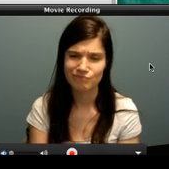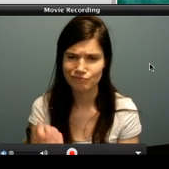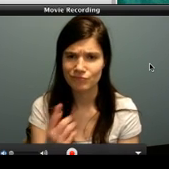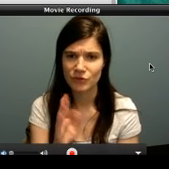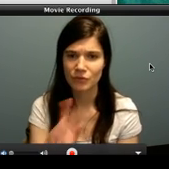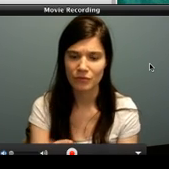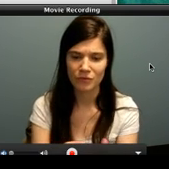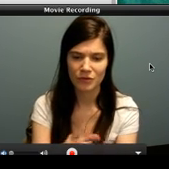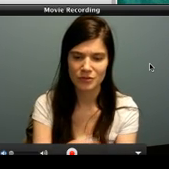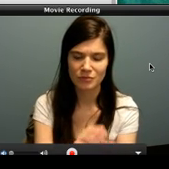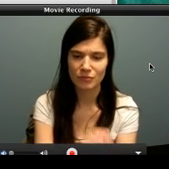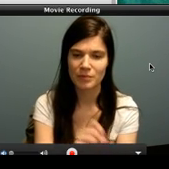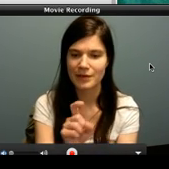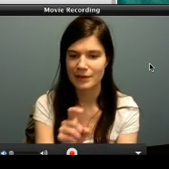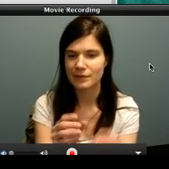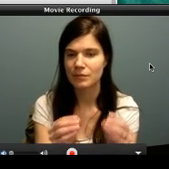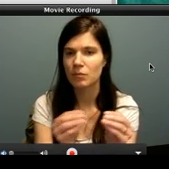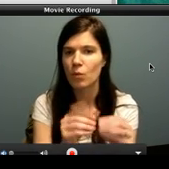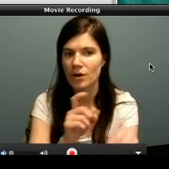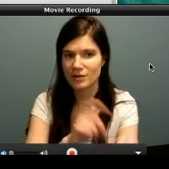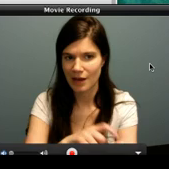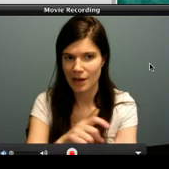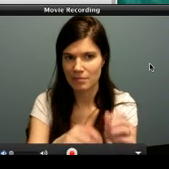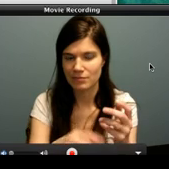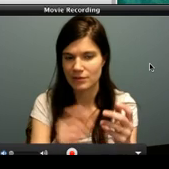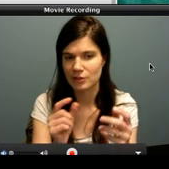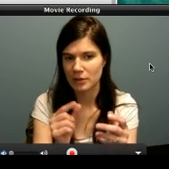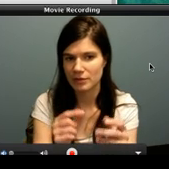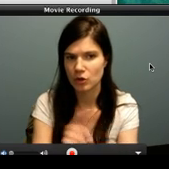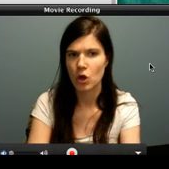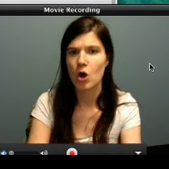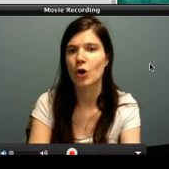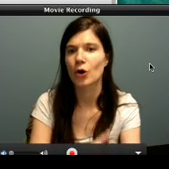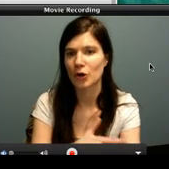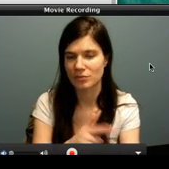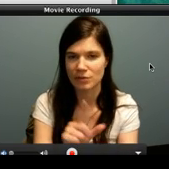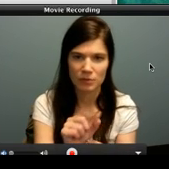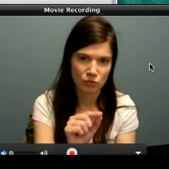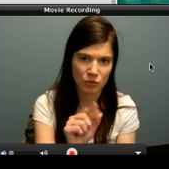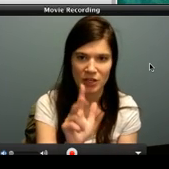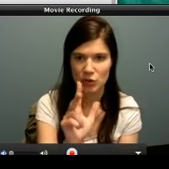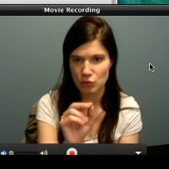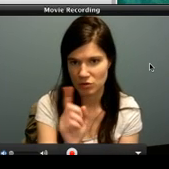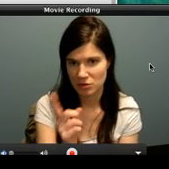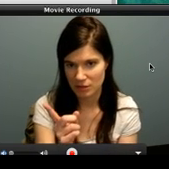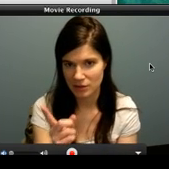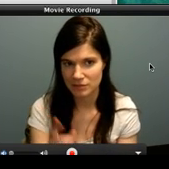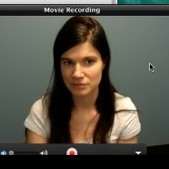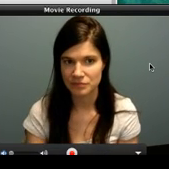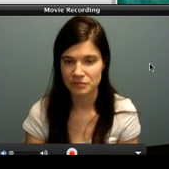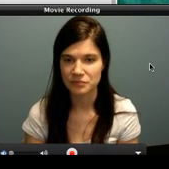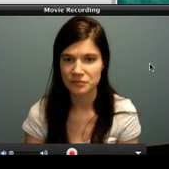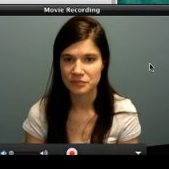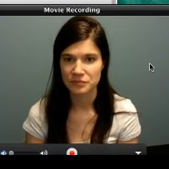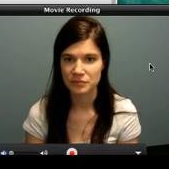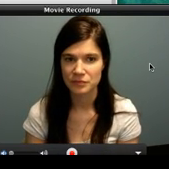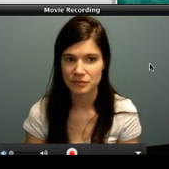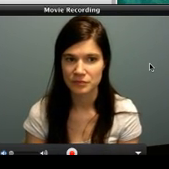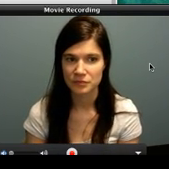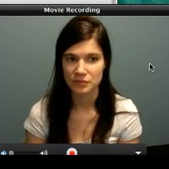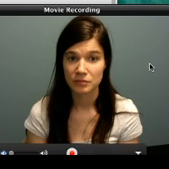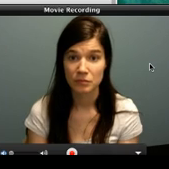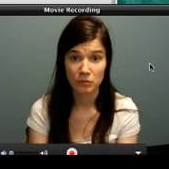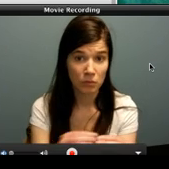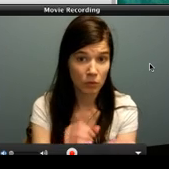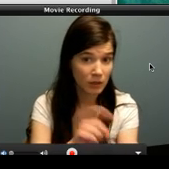the regular daily treatments, which are approximately 20 to 30 minutes. This additional time ensures that what was planned